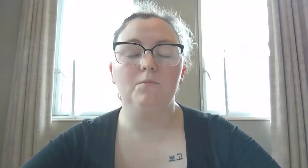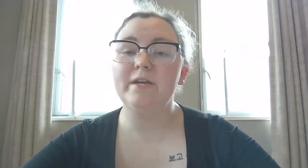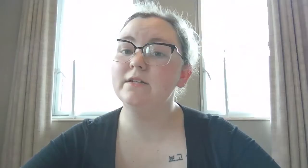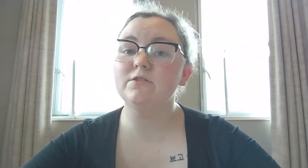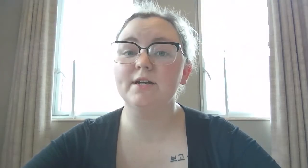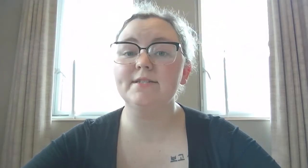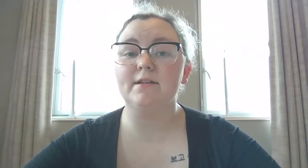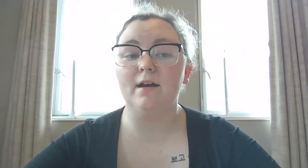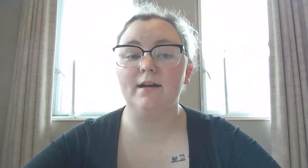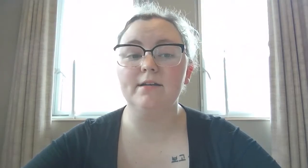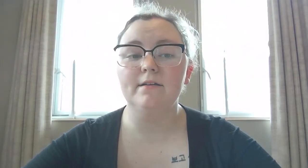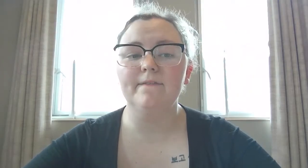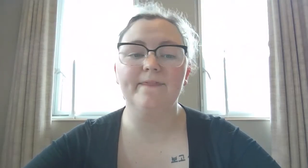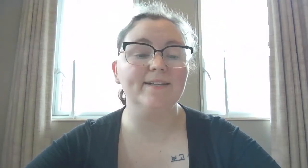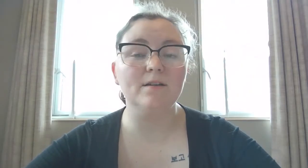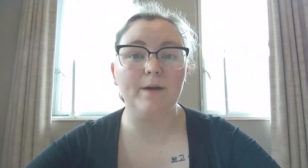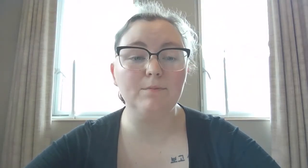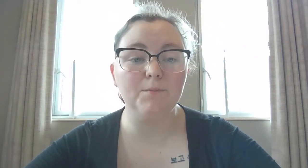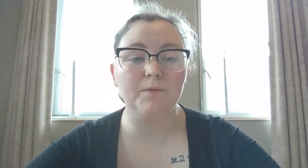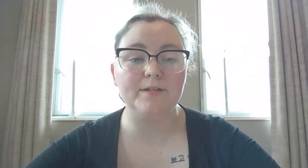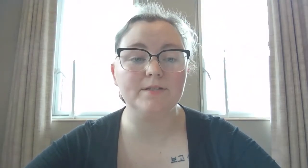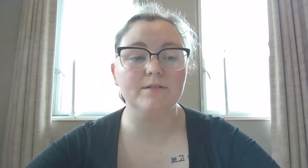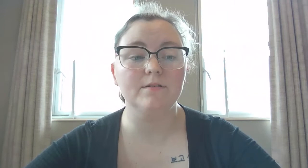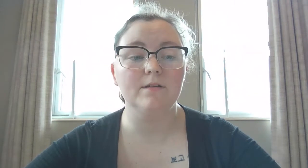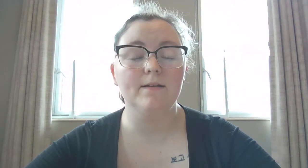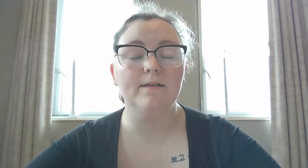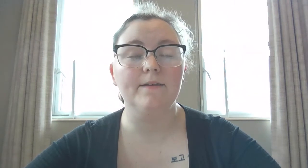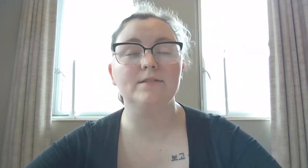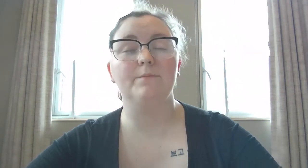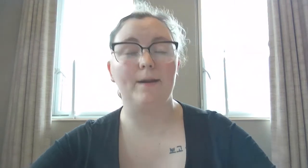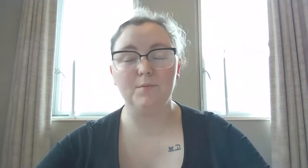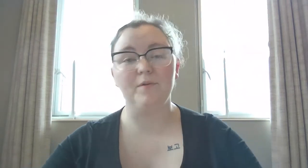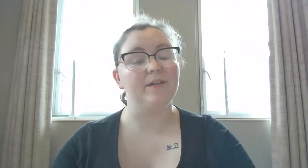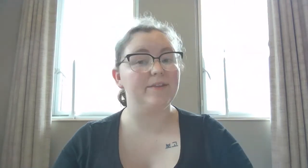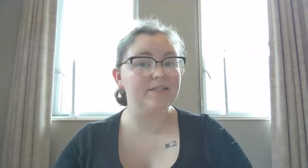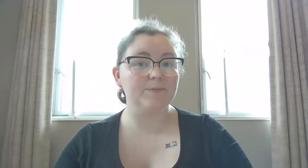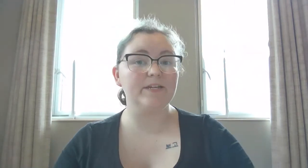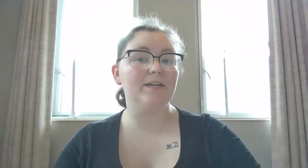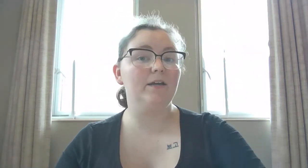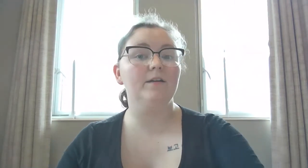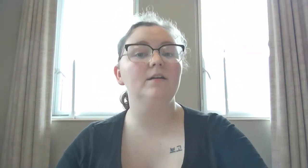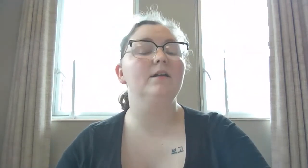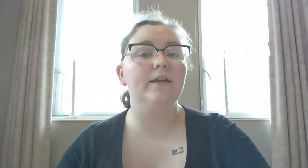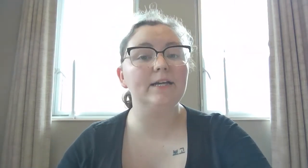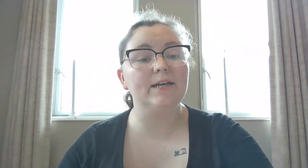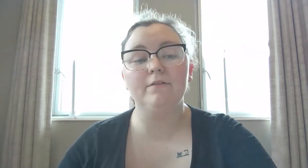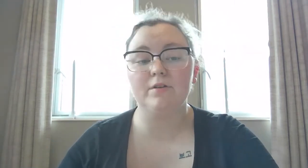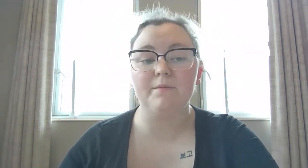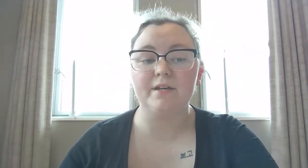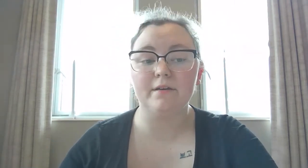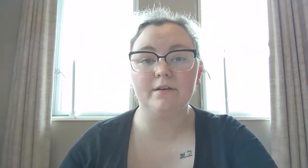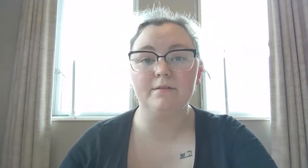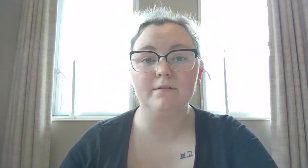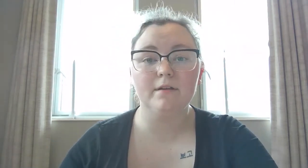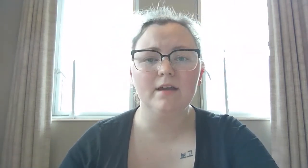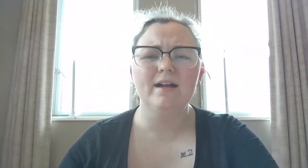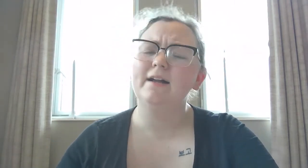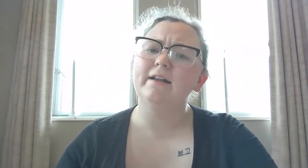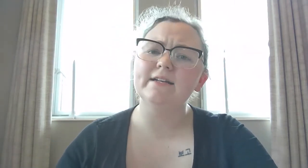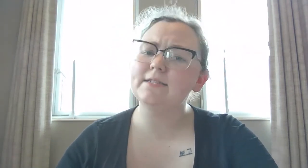We can trust God. That's our Bible point. That's our Bible point this week and every week. It's